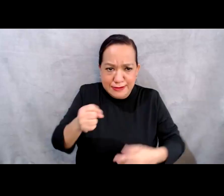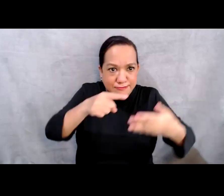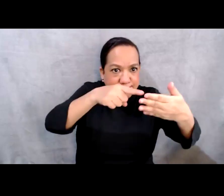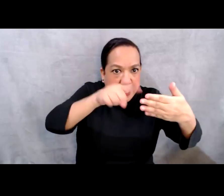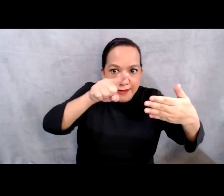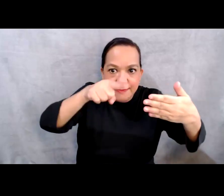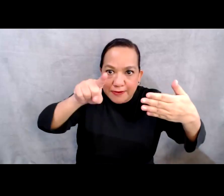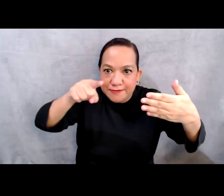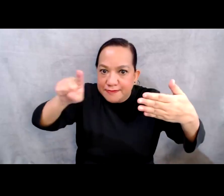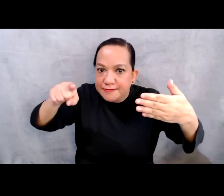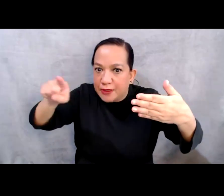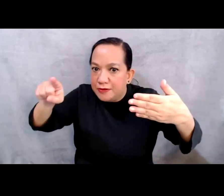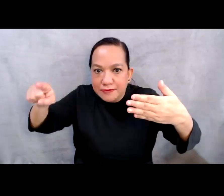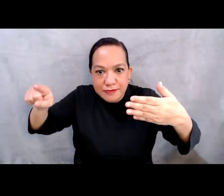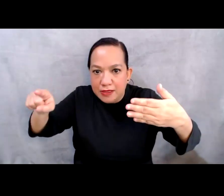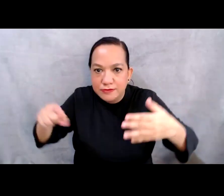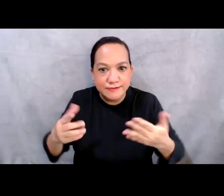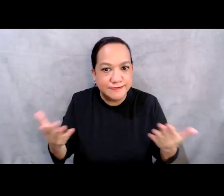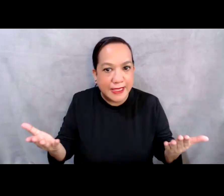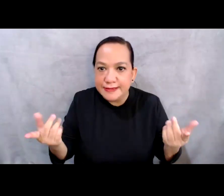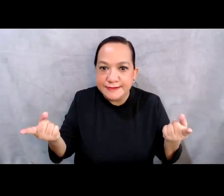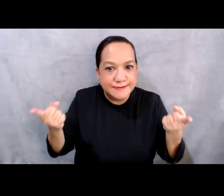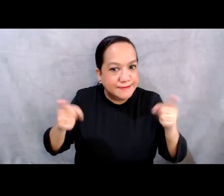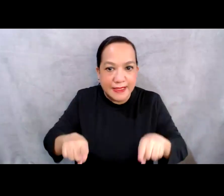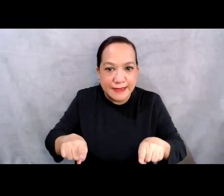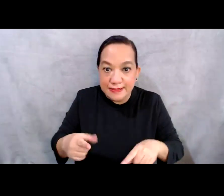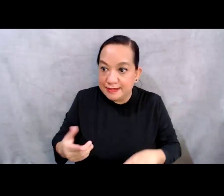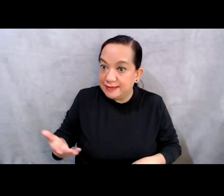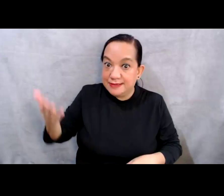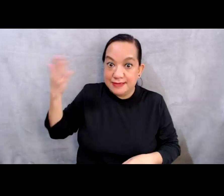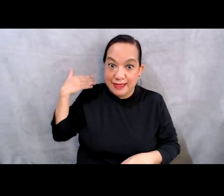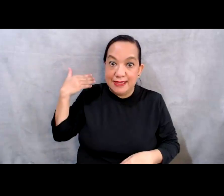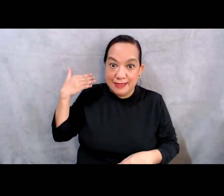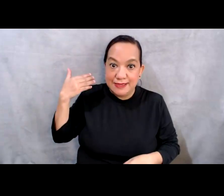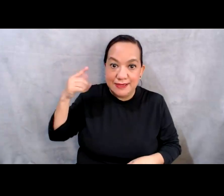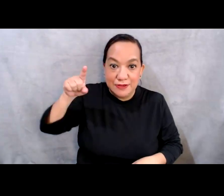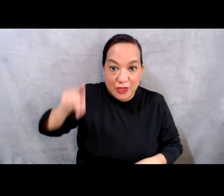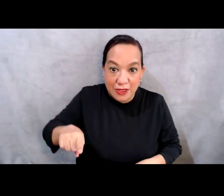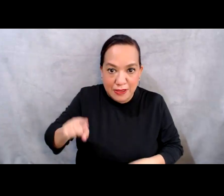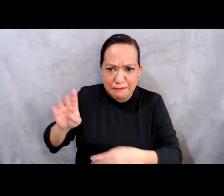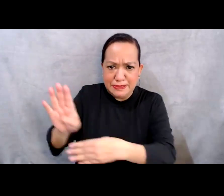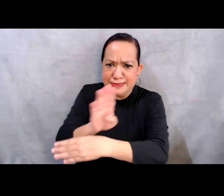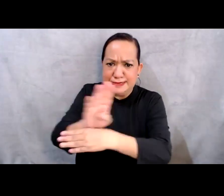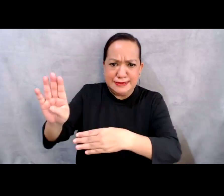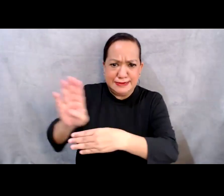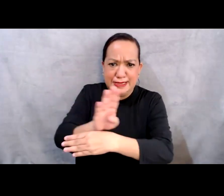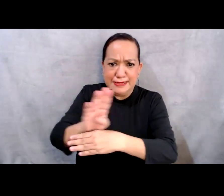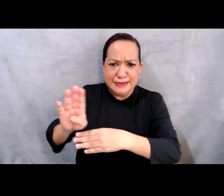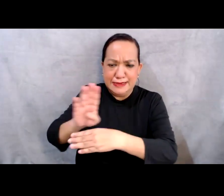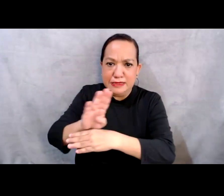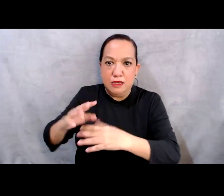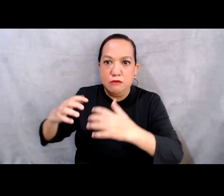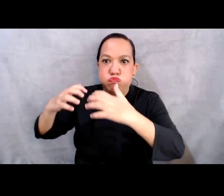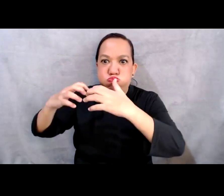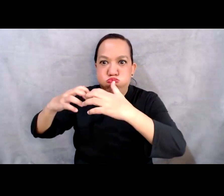months ago, small businesses which have lost their land and business to land clearing